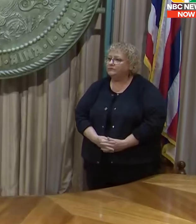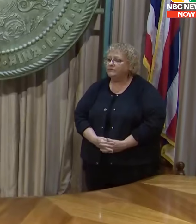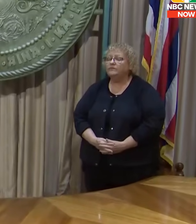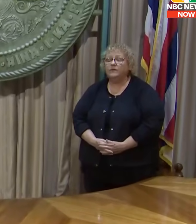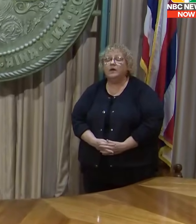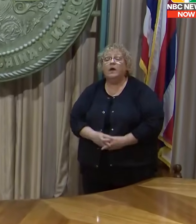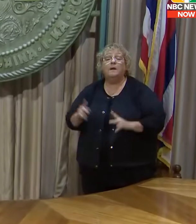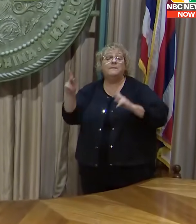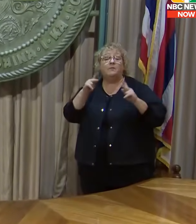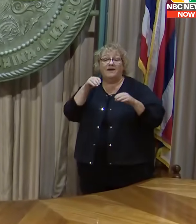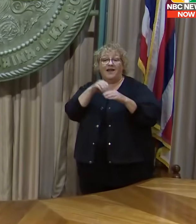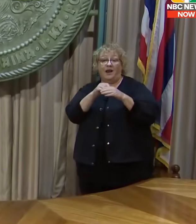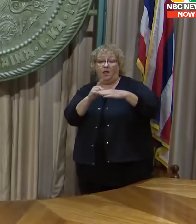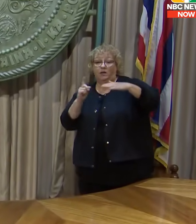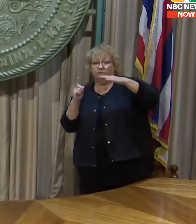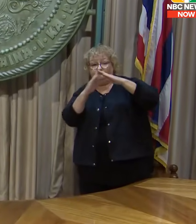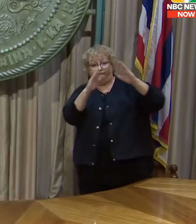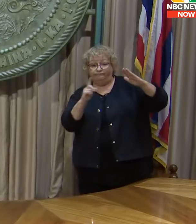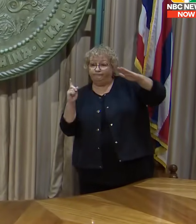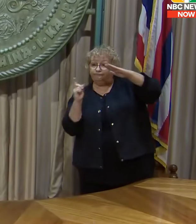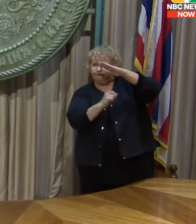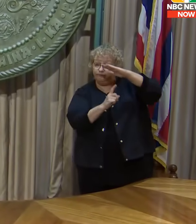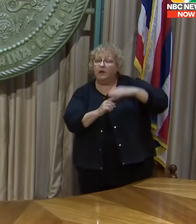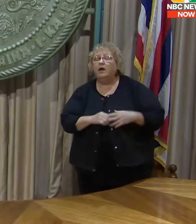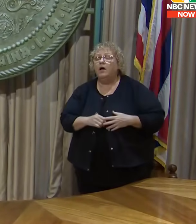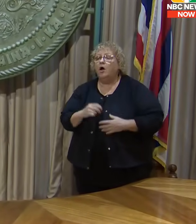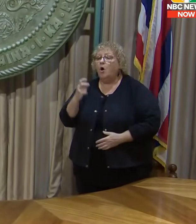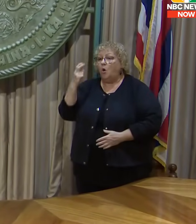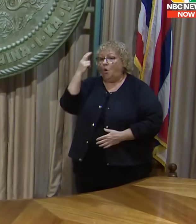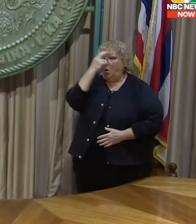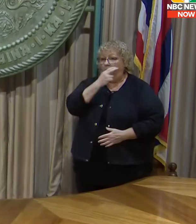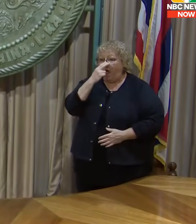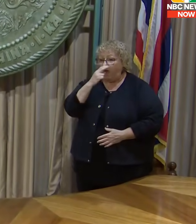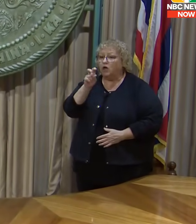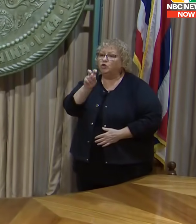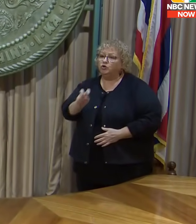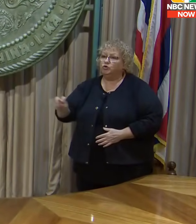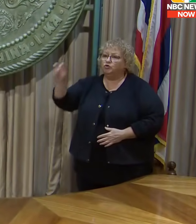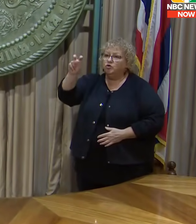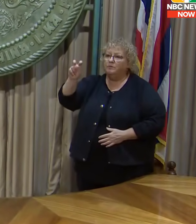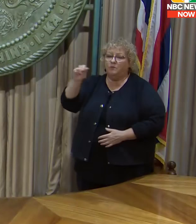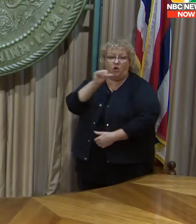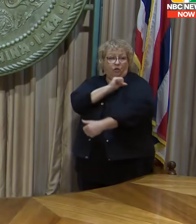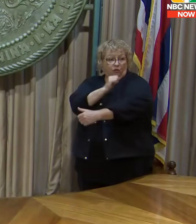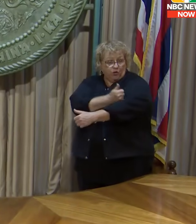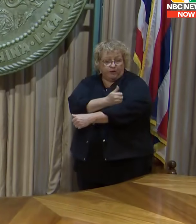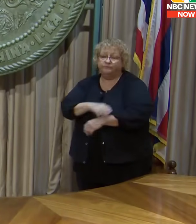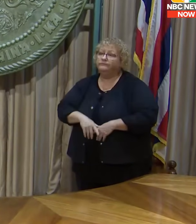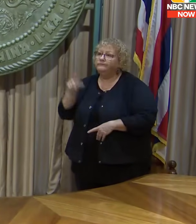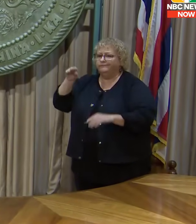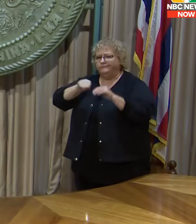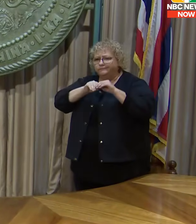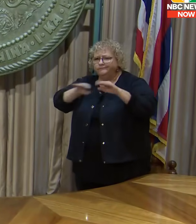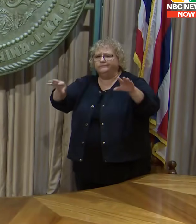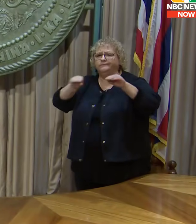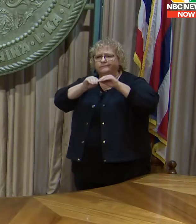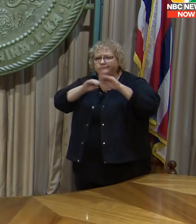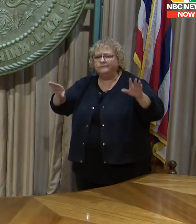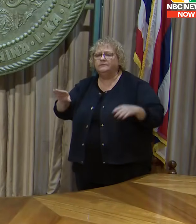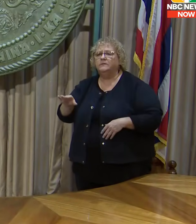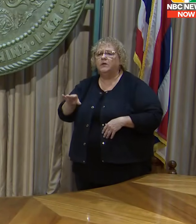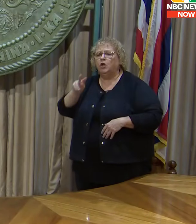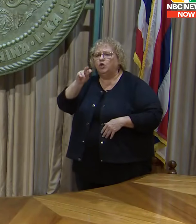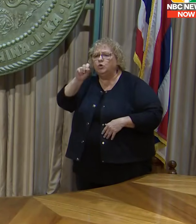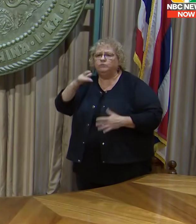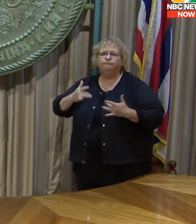So the people in quarantine are all the people. The Hawaii Tourism Authority has been sending out daily news releases and updates on how many people and passengers came